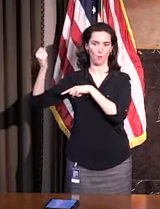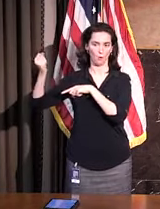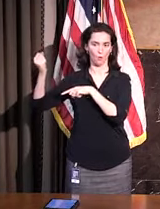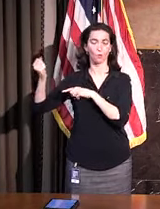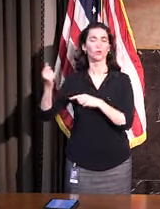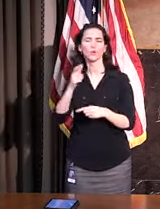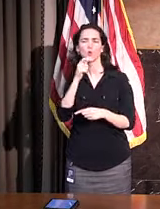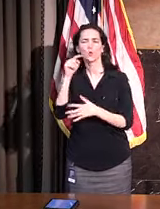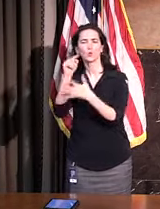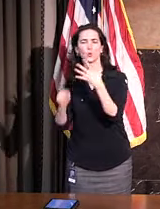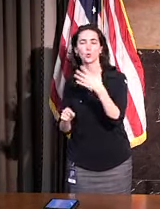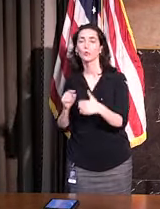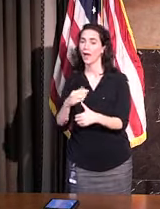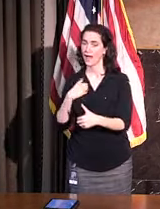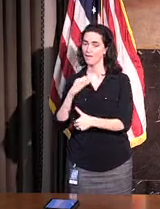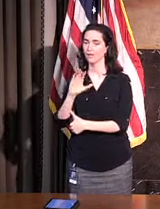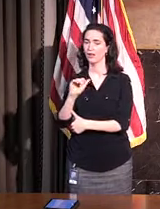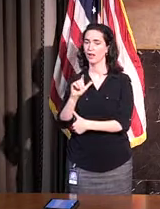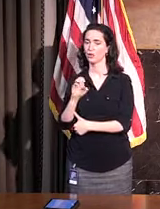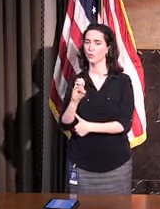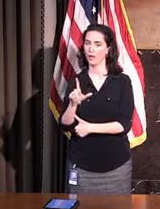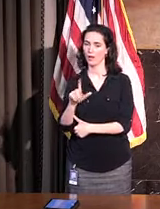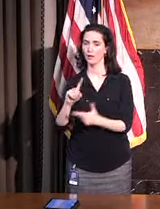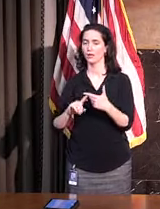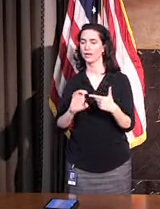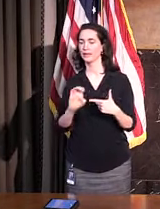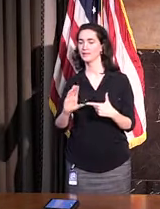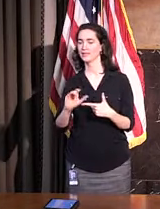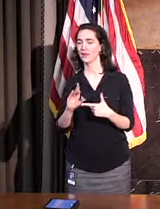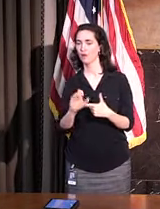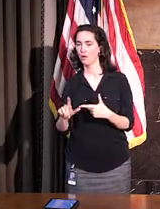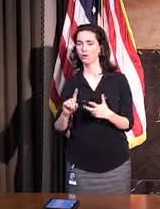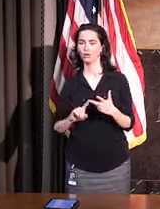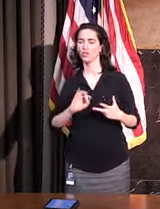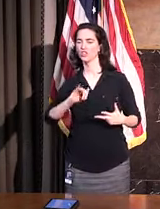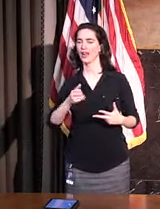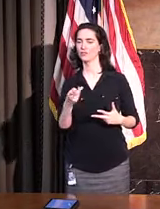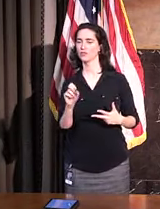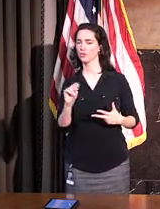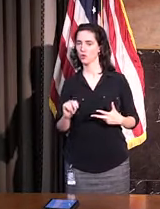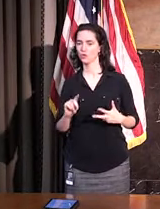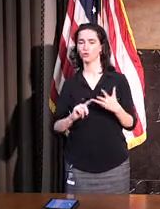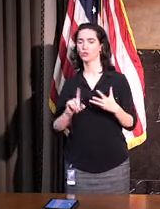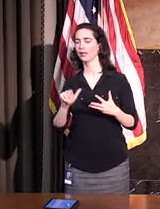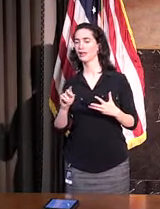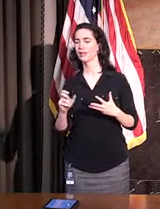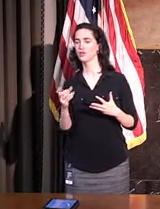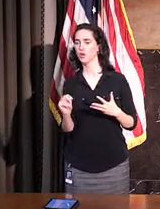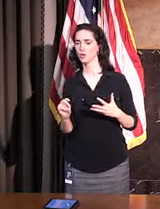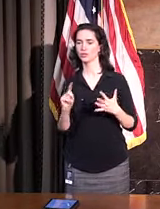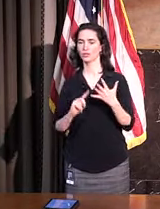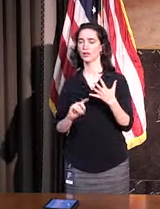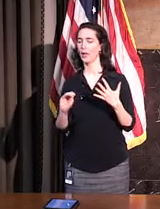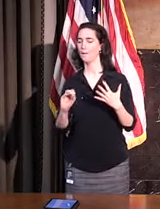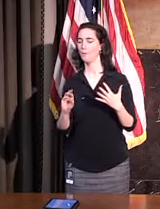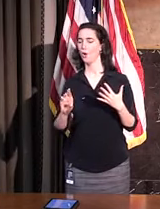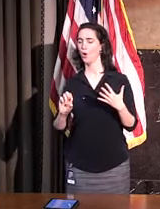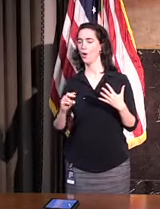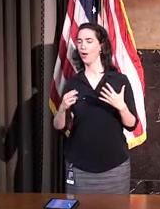include Caldwell, East Carroll, Jackson, Lincoln,